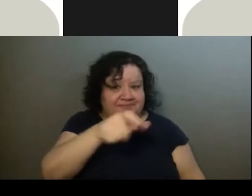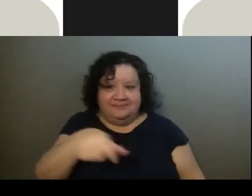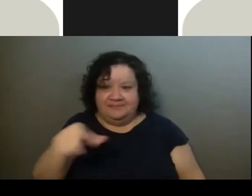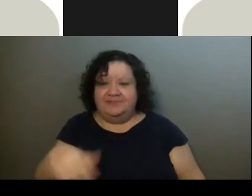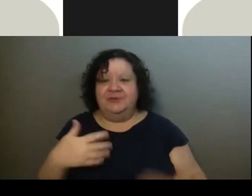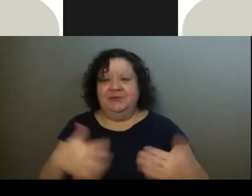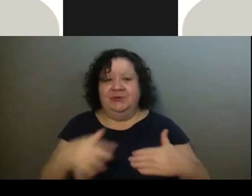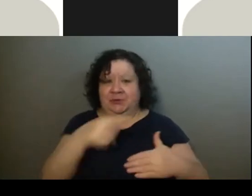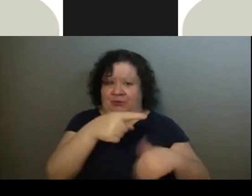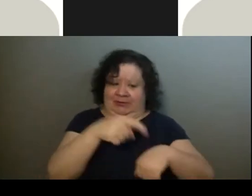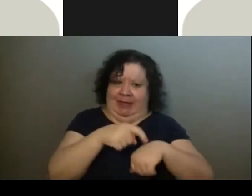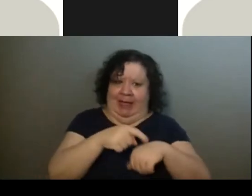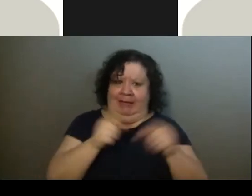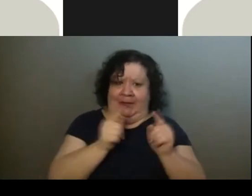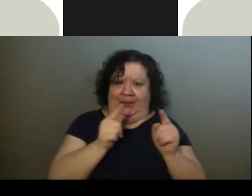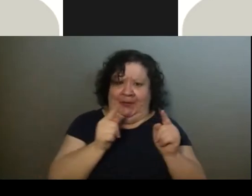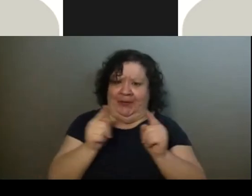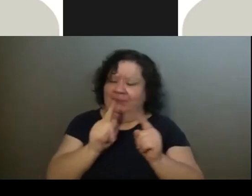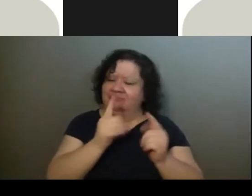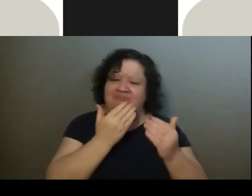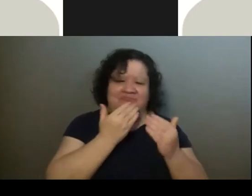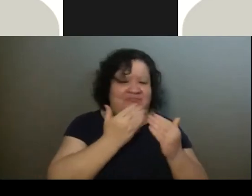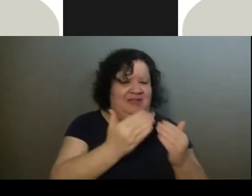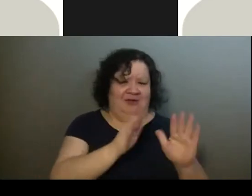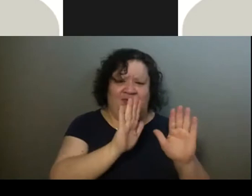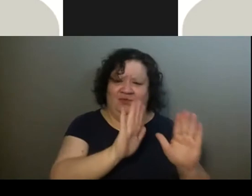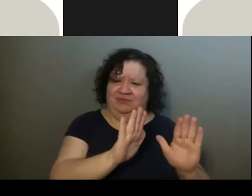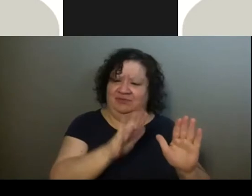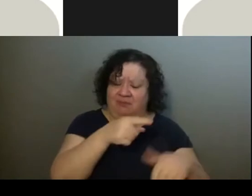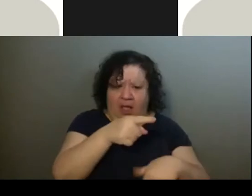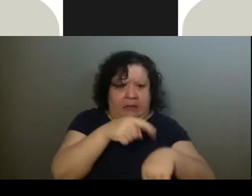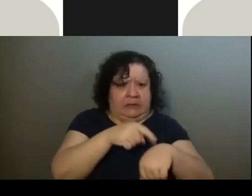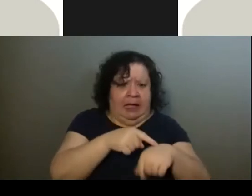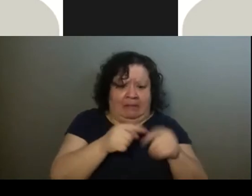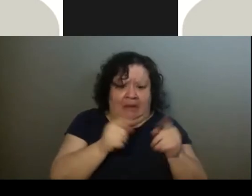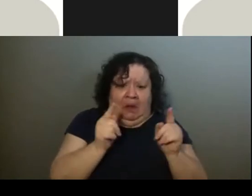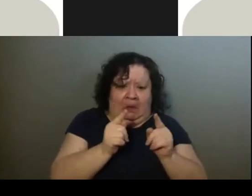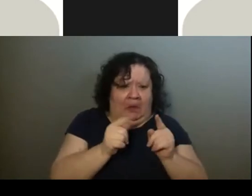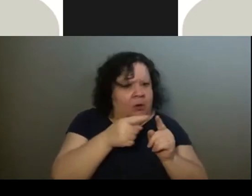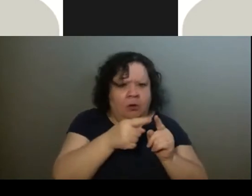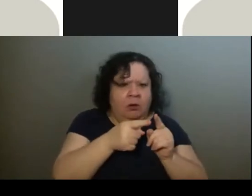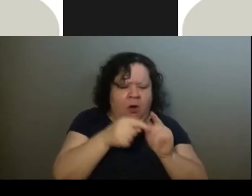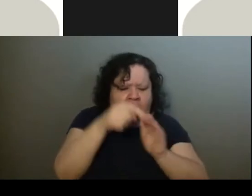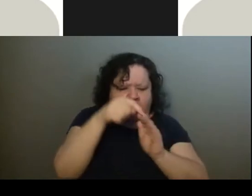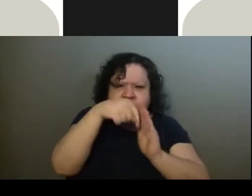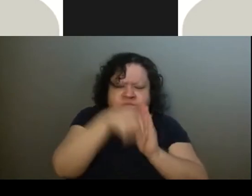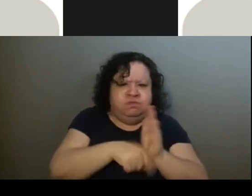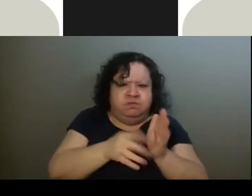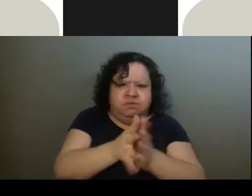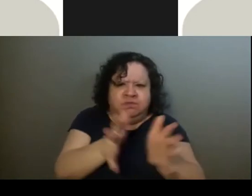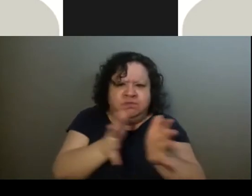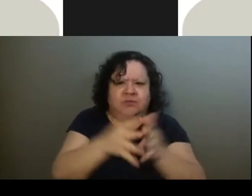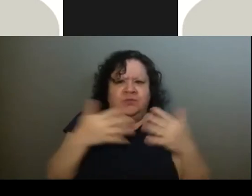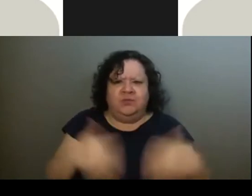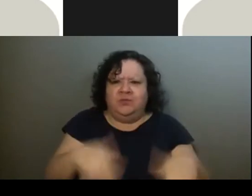delivering what I thought was valuable input to the dialogue. It was an extremely rich dialogue. I struggled